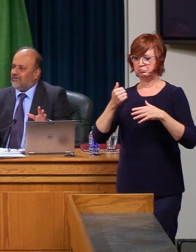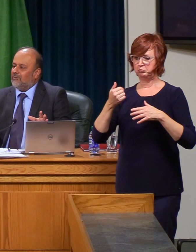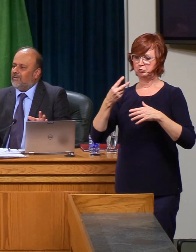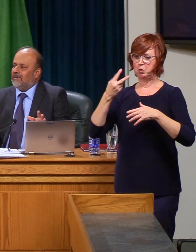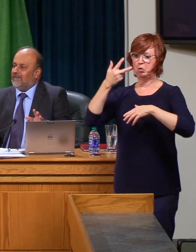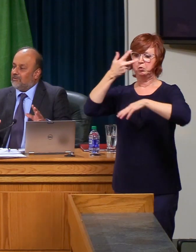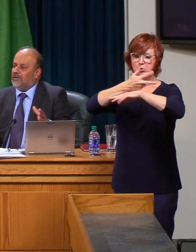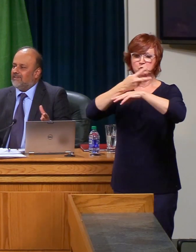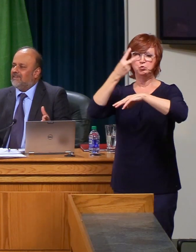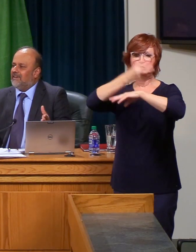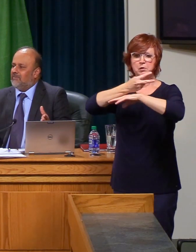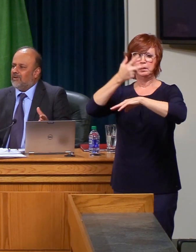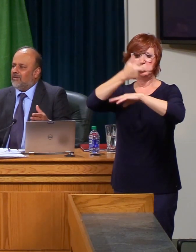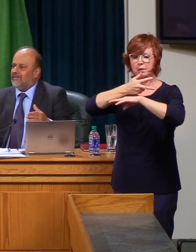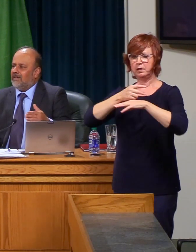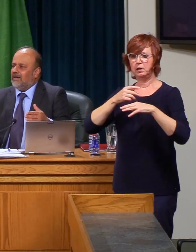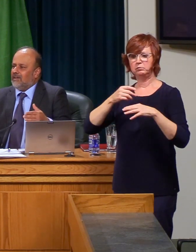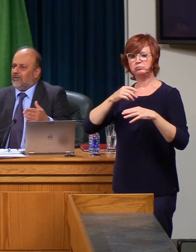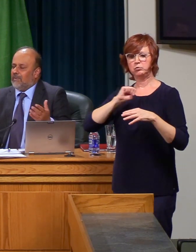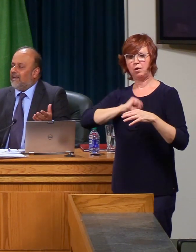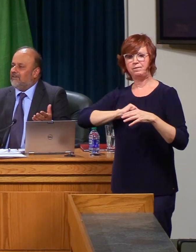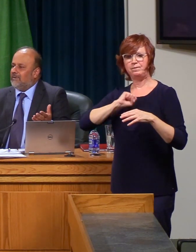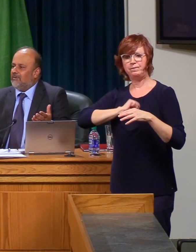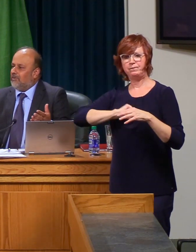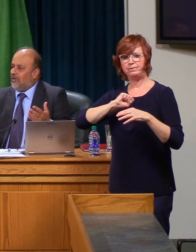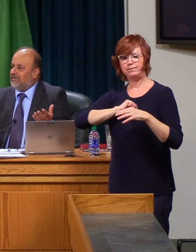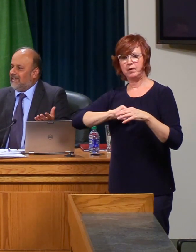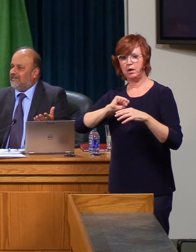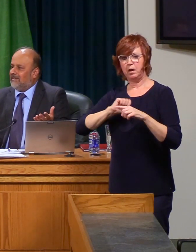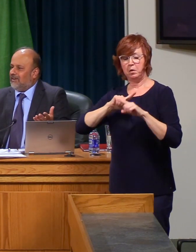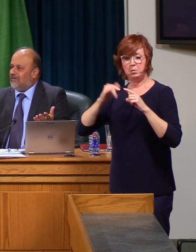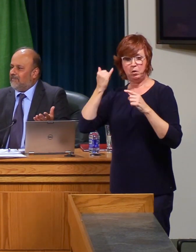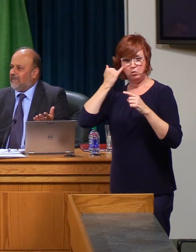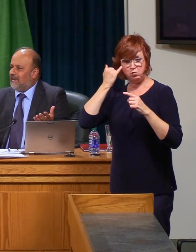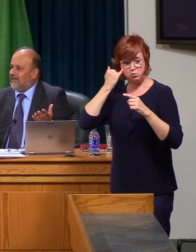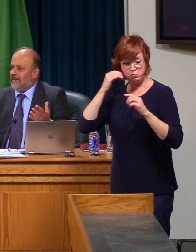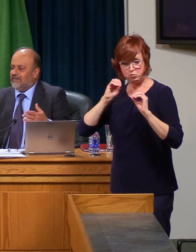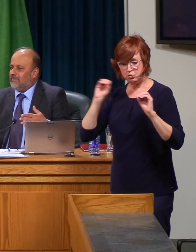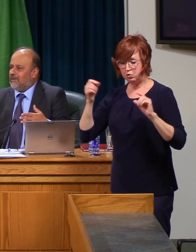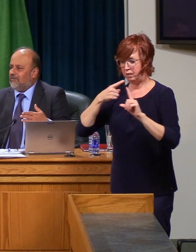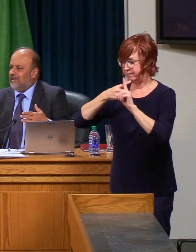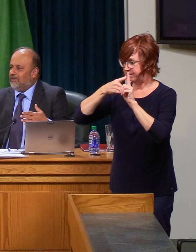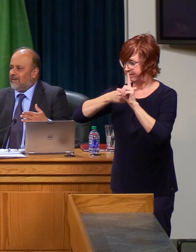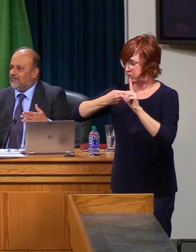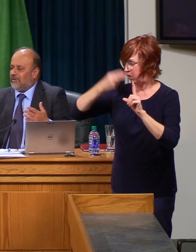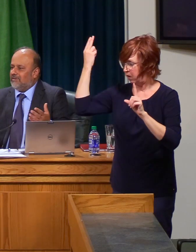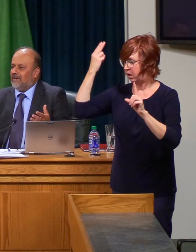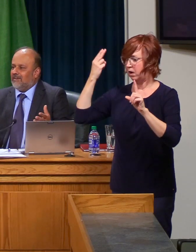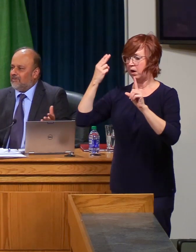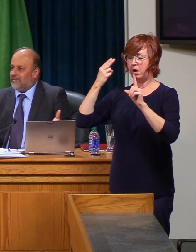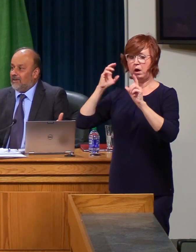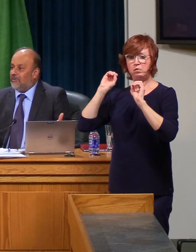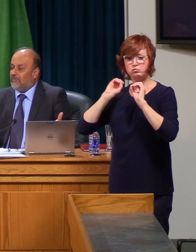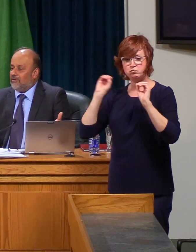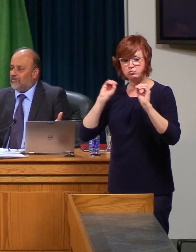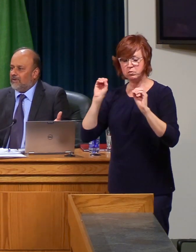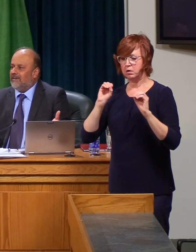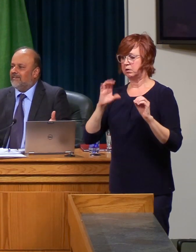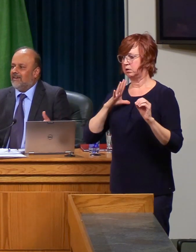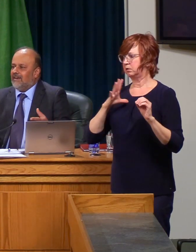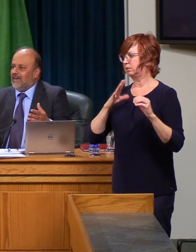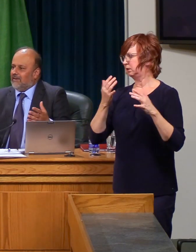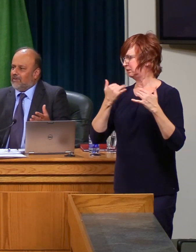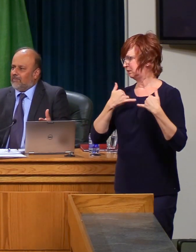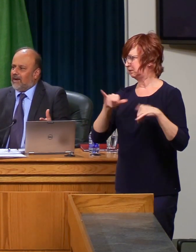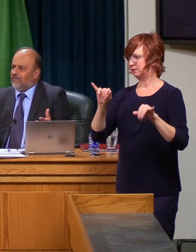goes away, there's no fever, there's no concern, because your management would not change now, irrespective of whether you test positive or negative. You stay home for 2